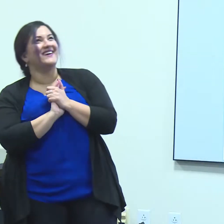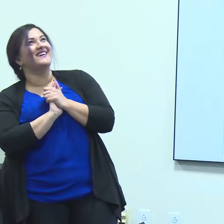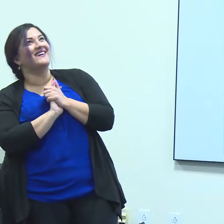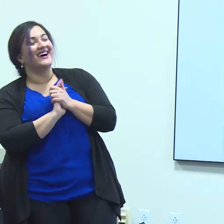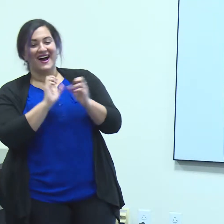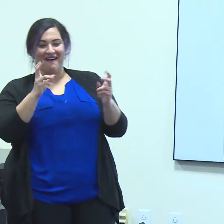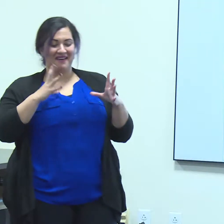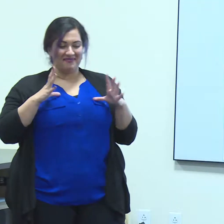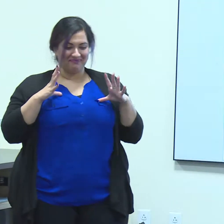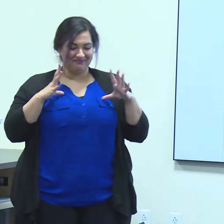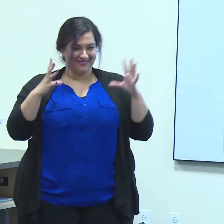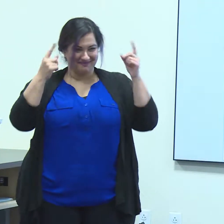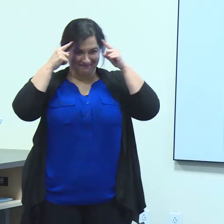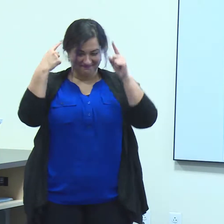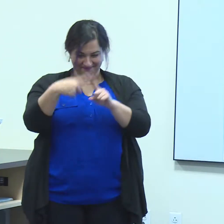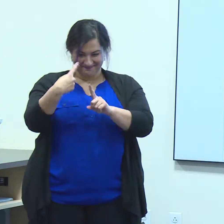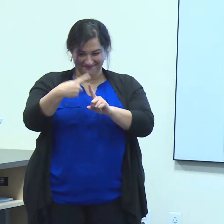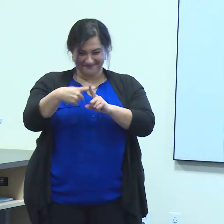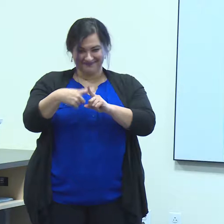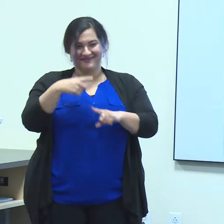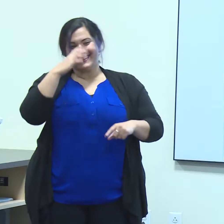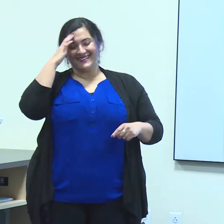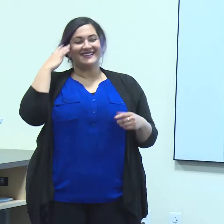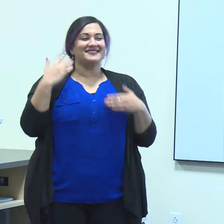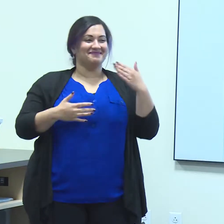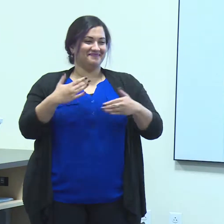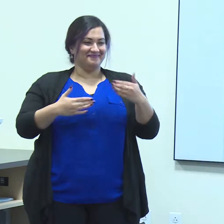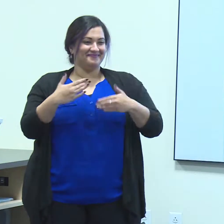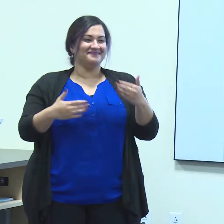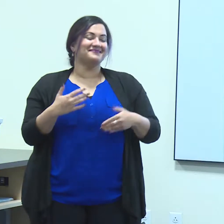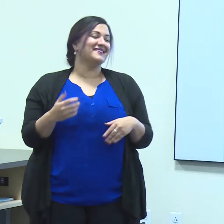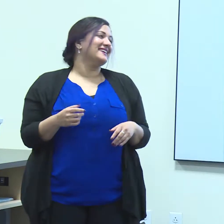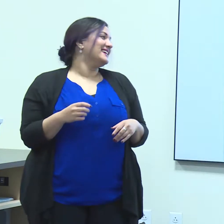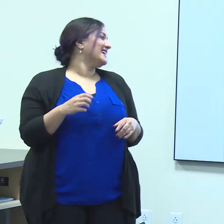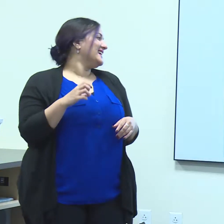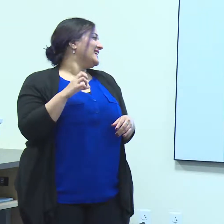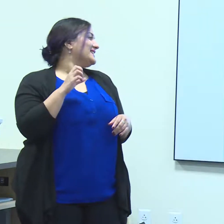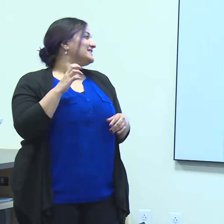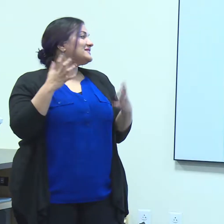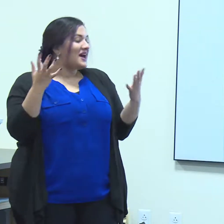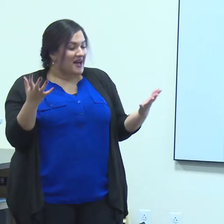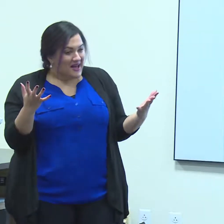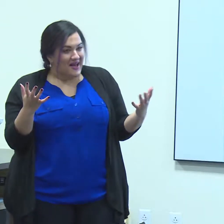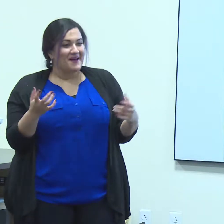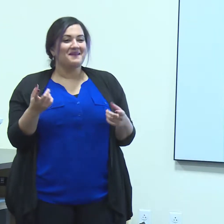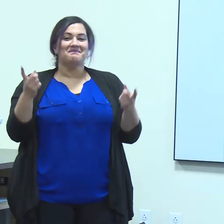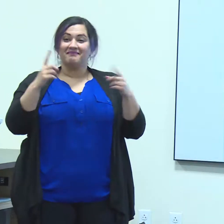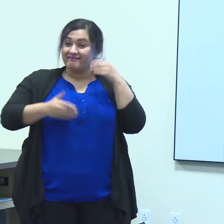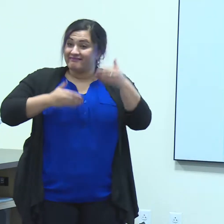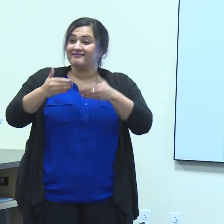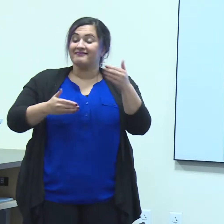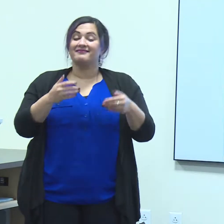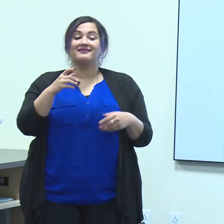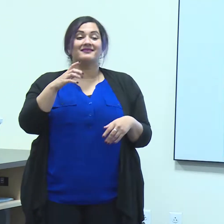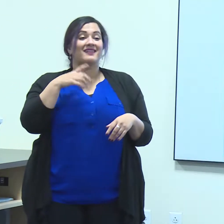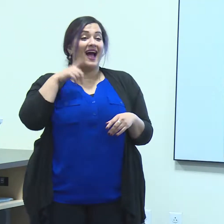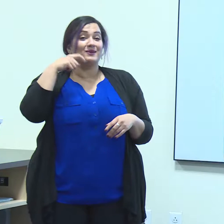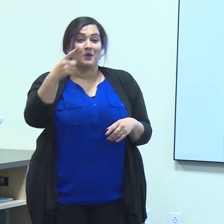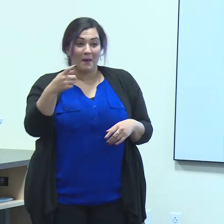do the School of Medicine here. I was trying to stay positive and figure out what I wanted to do or could do. So I told